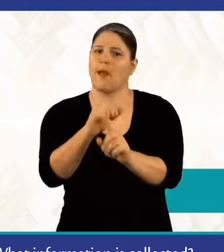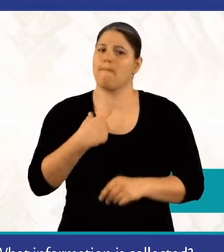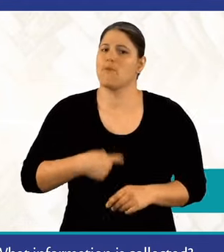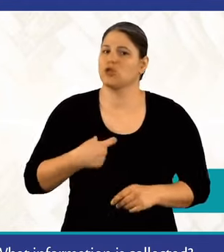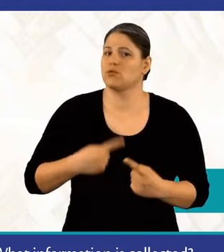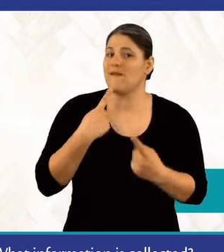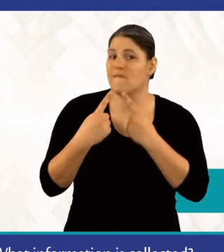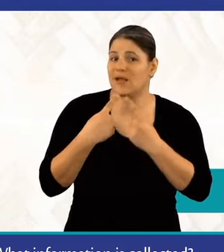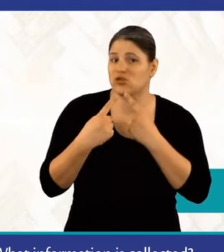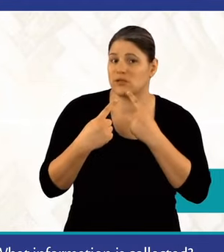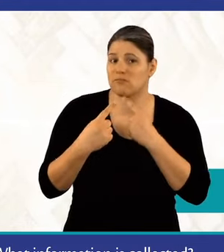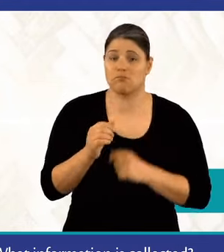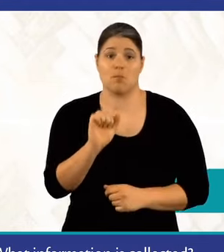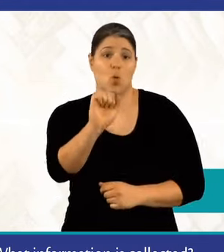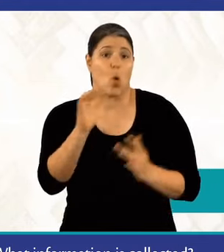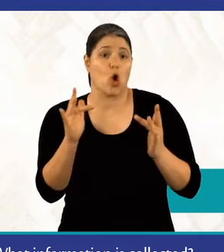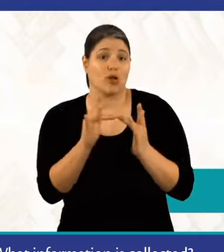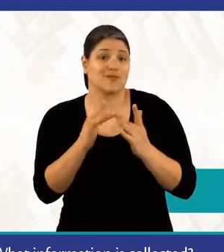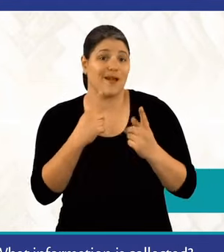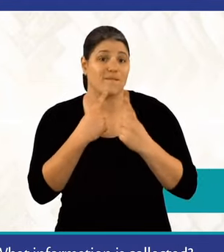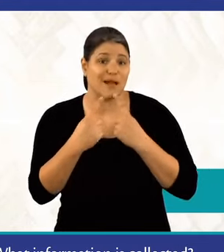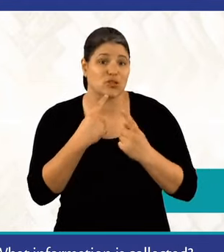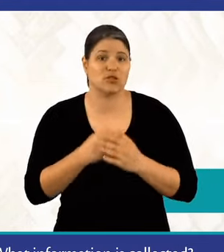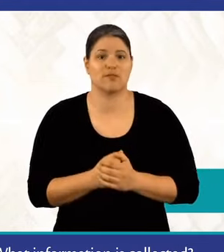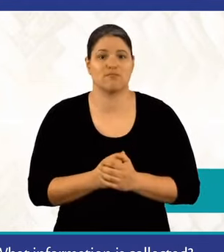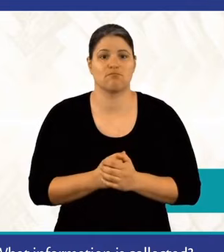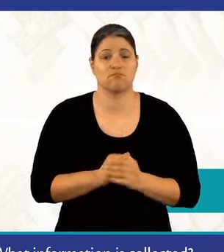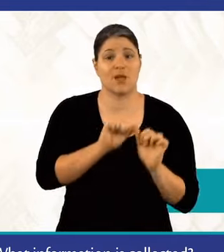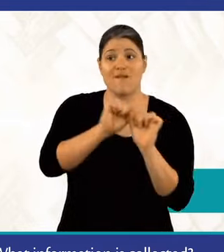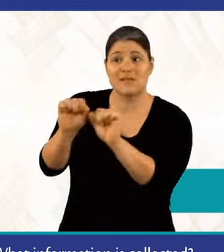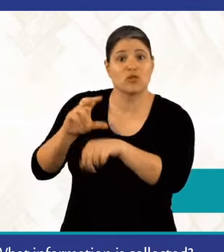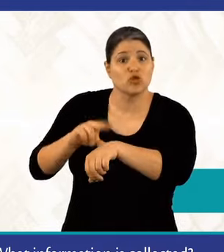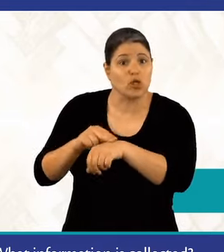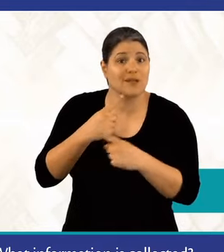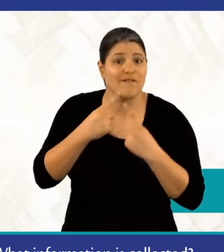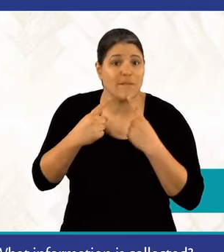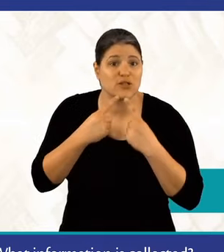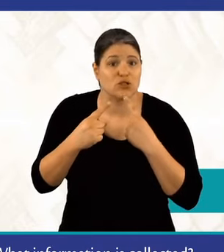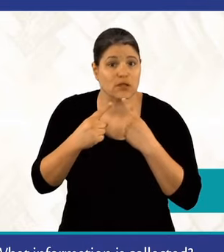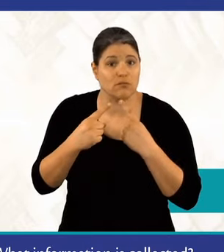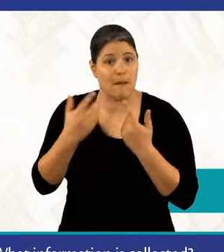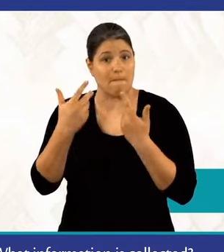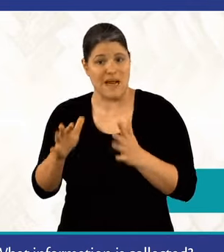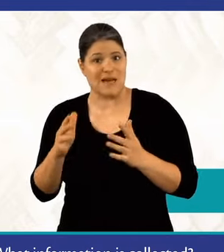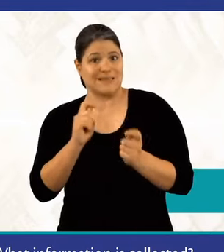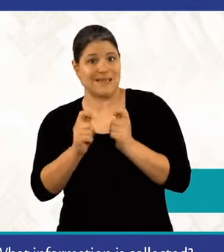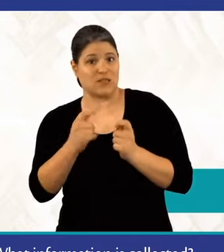The information collected by the program includes your personal and contact details, relevant clinical history,